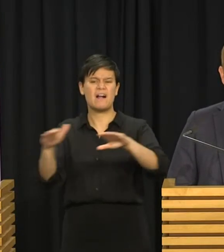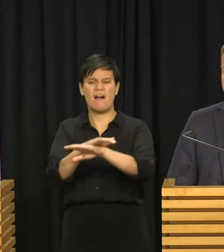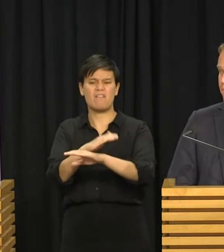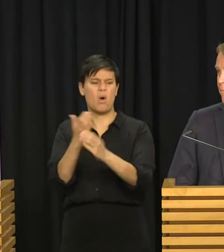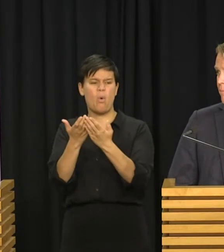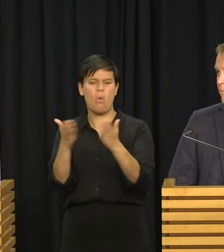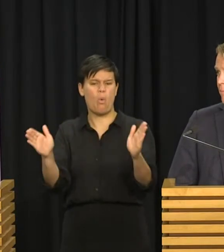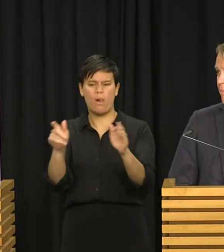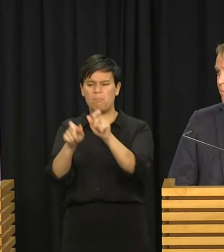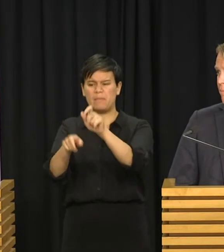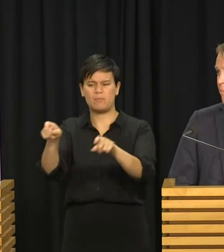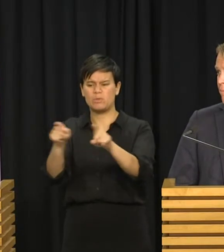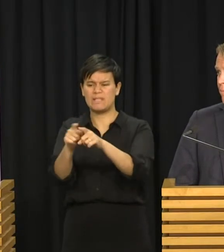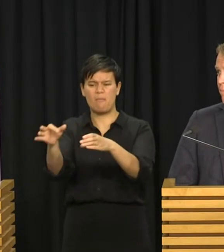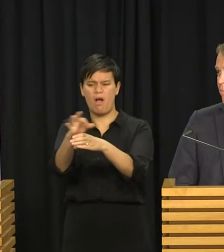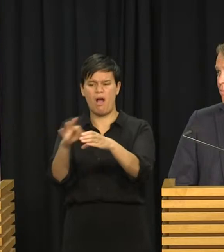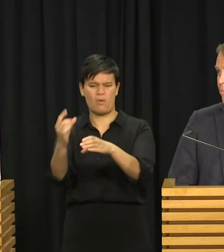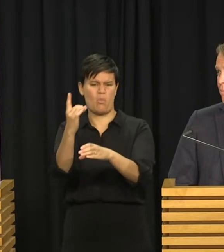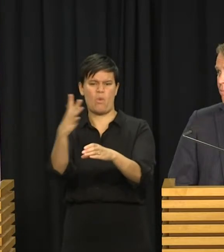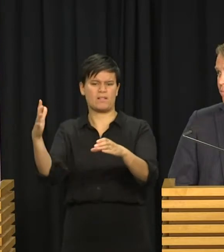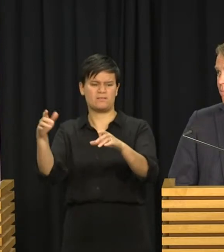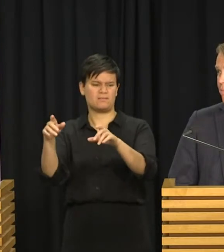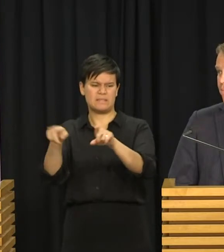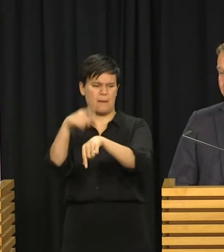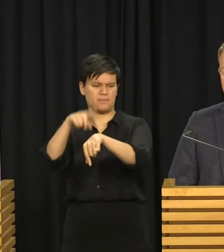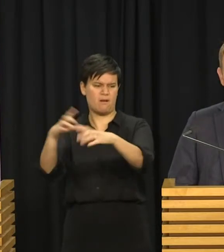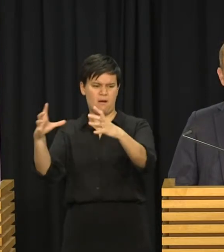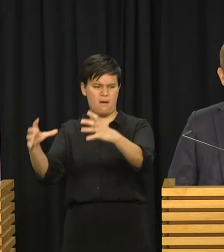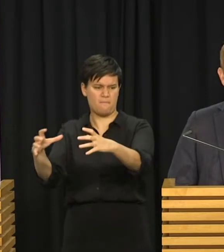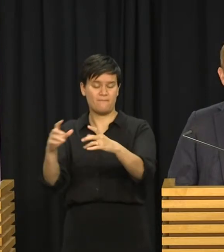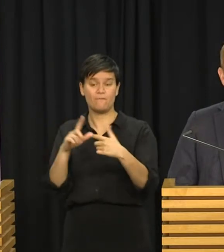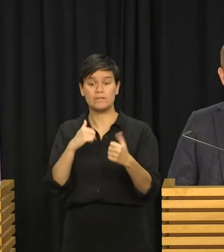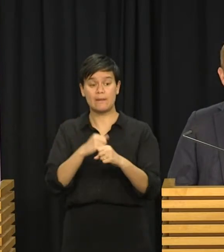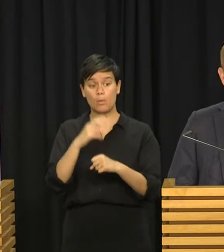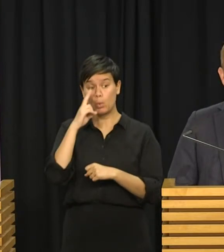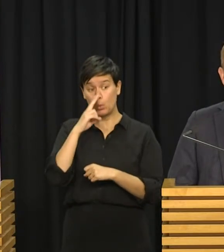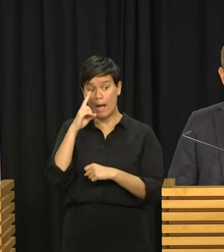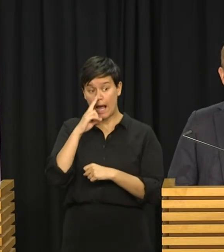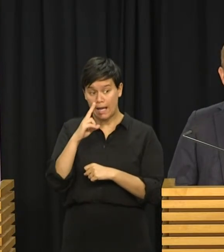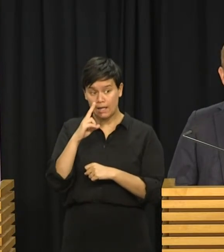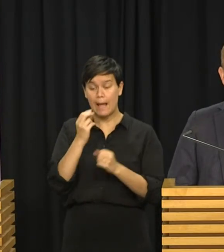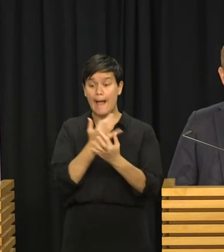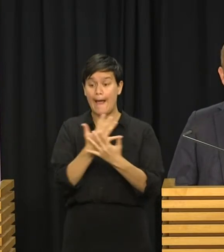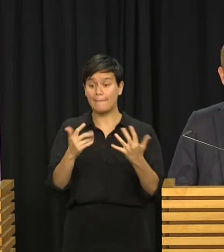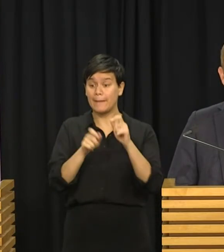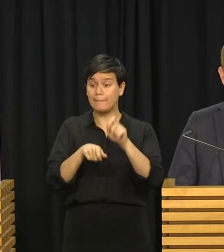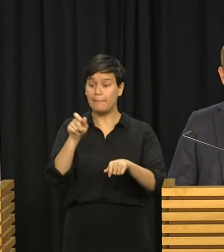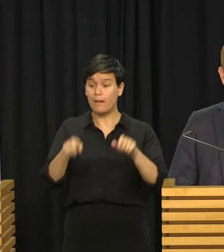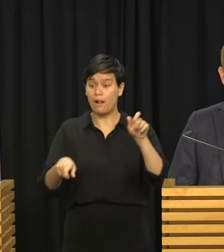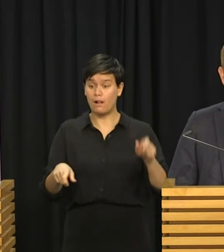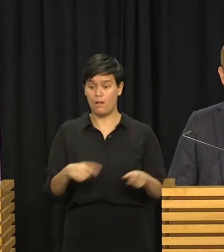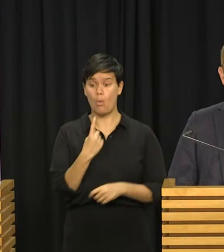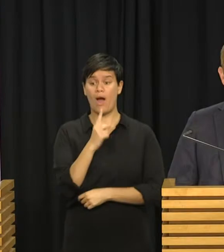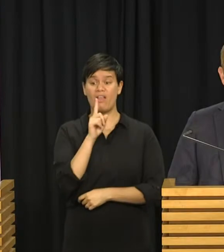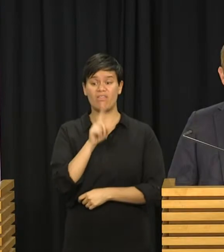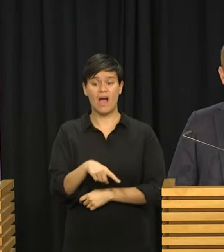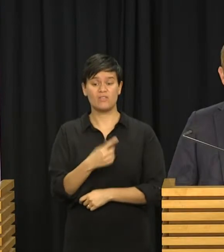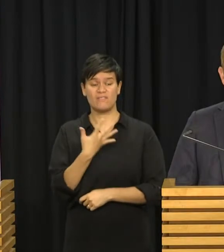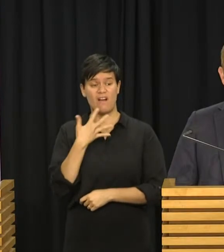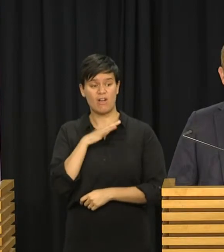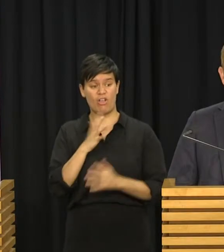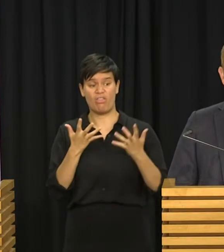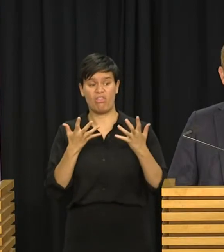Niue, up to around somewhere between 12 and 1,500 residents in total. You're not dealing with outer atolls in